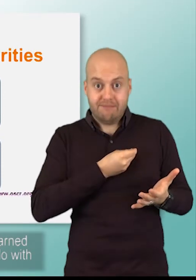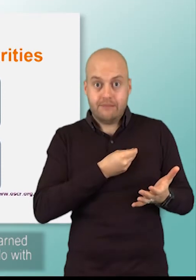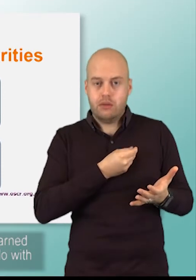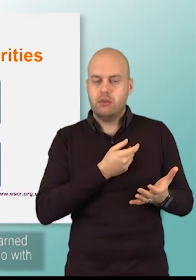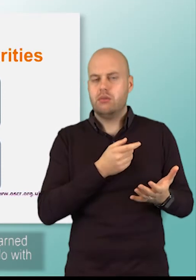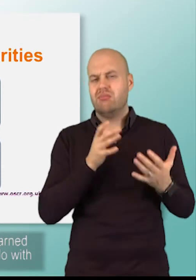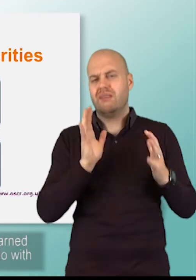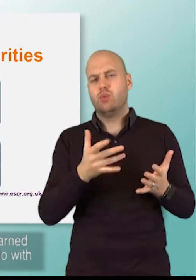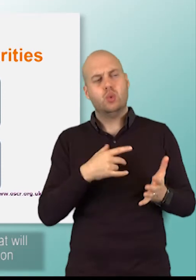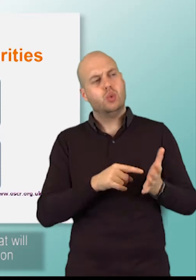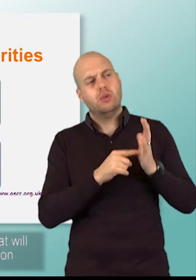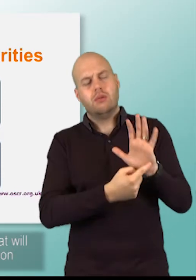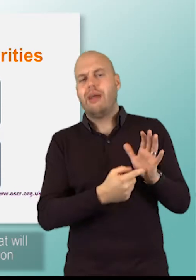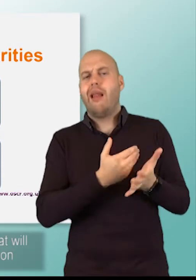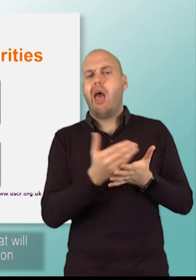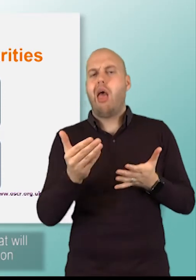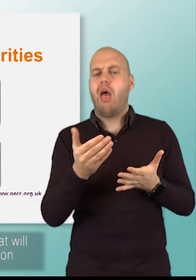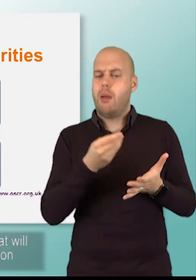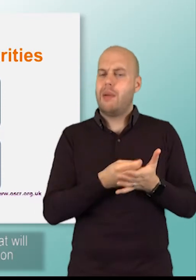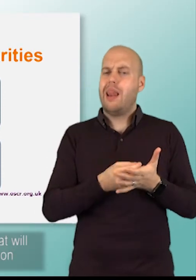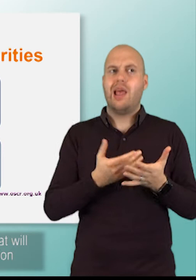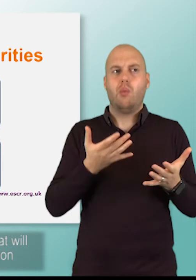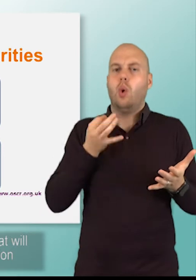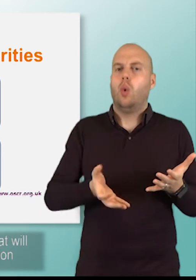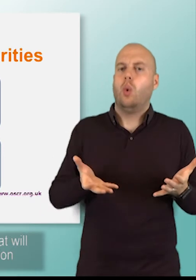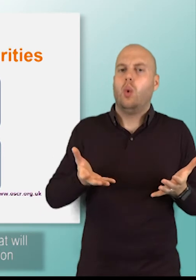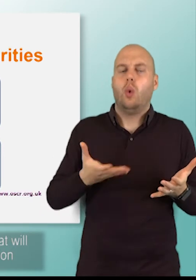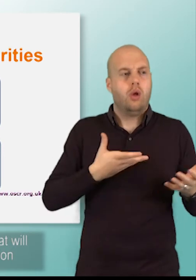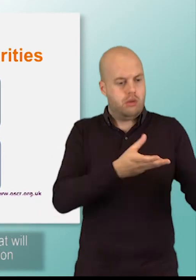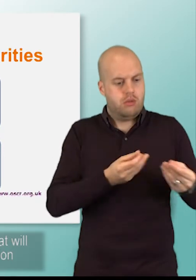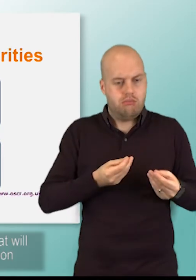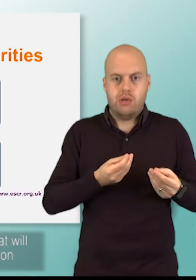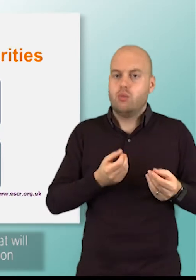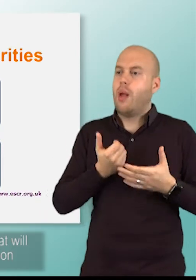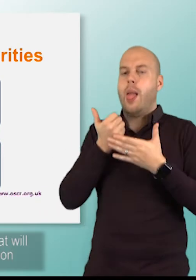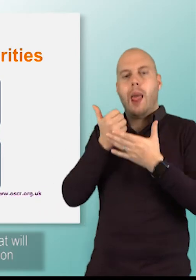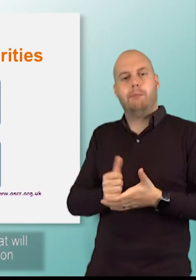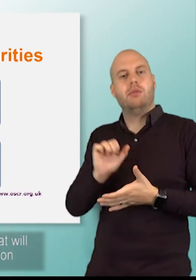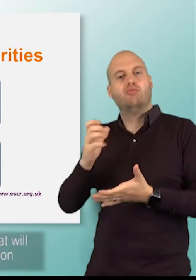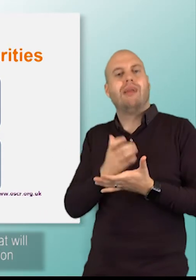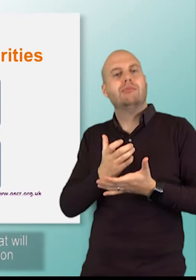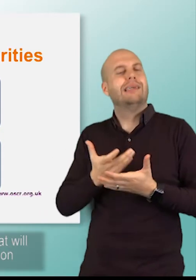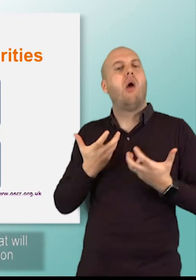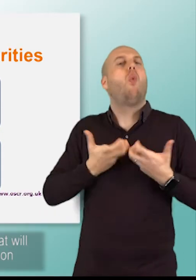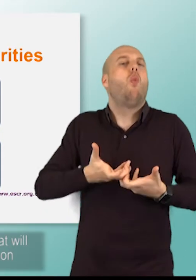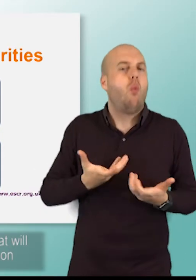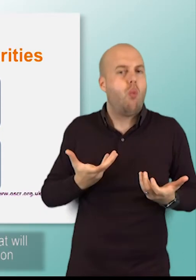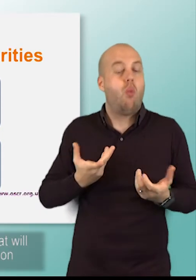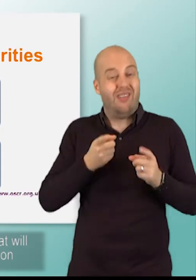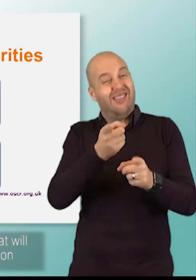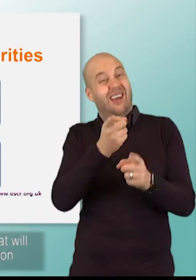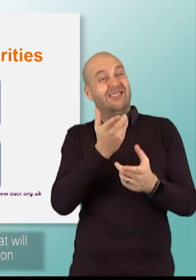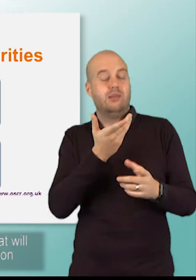clearly what you do with it, how much of it goes through to help the cause that the charity is, that will persuade people. So